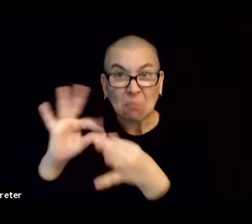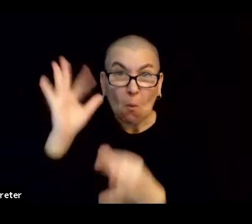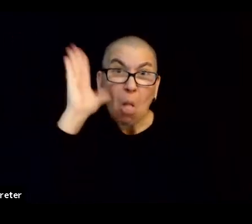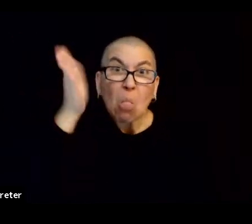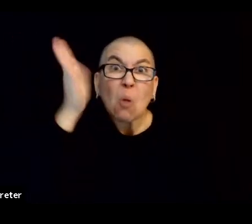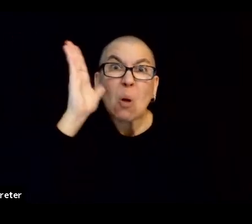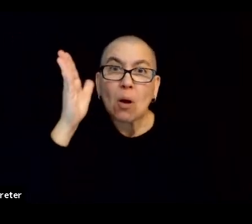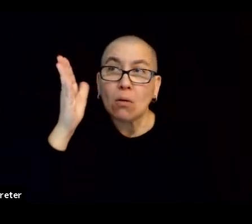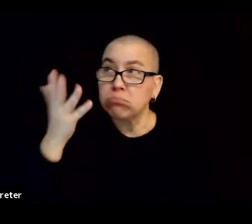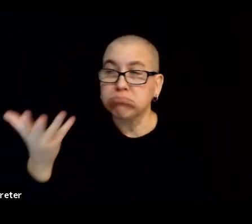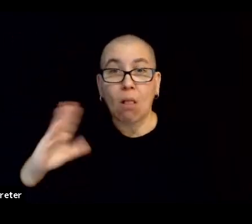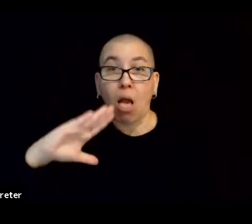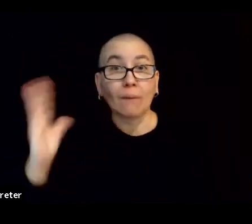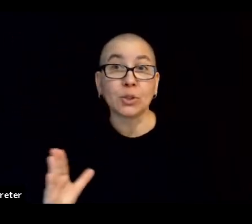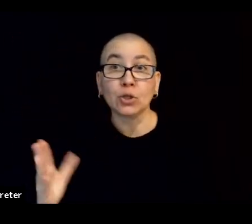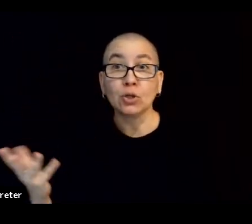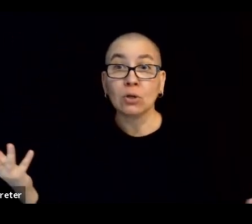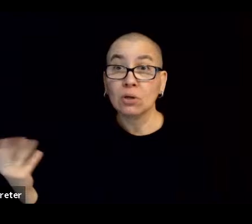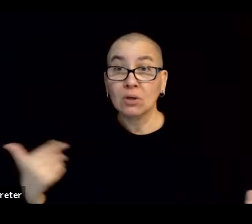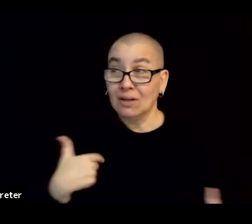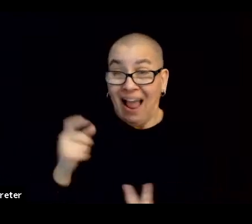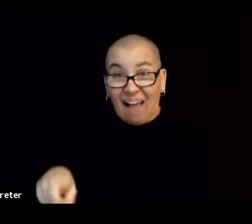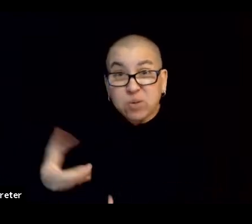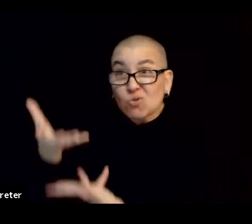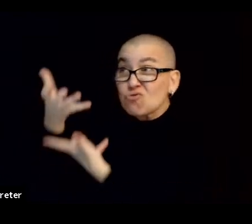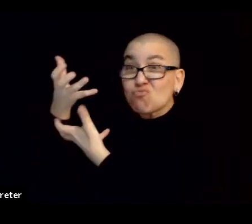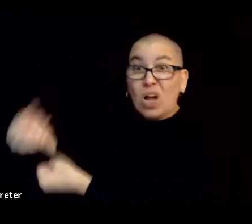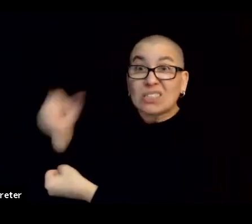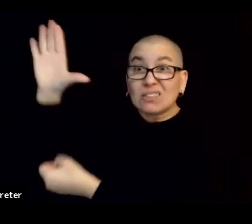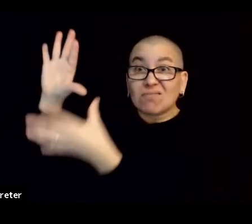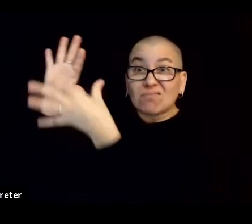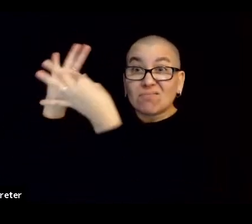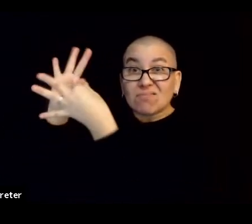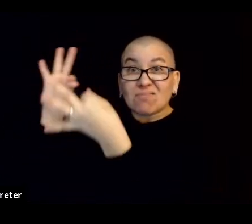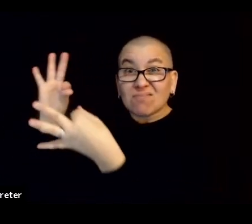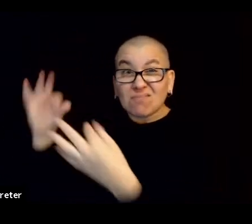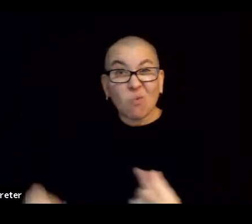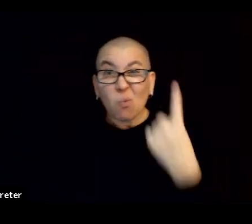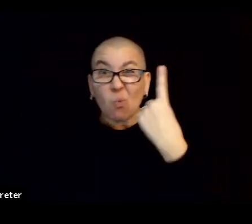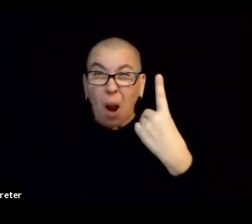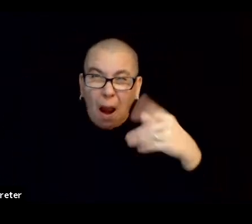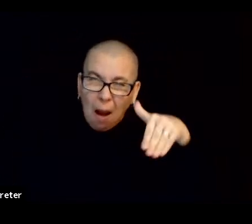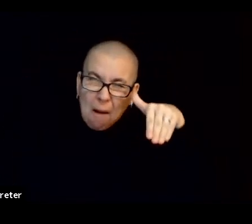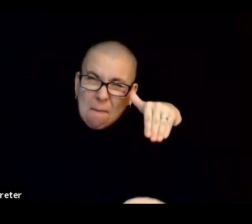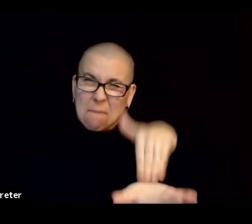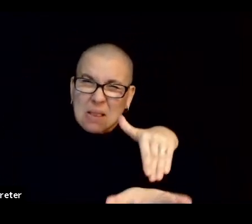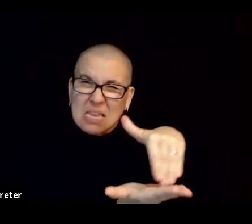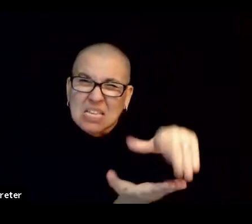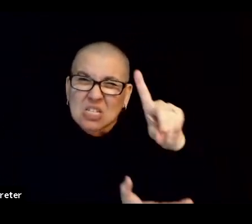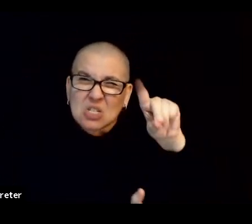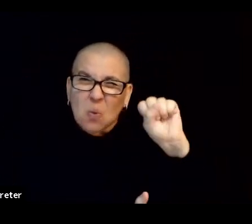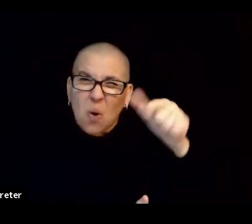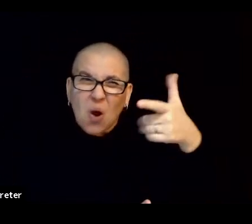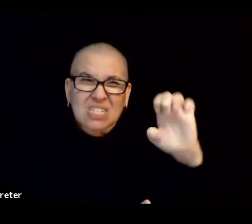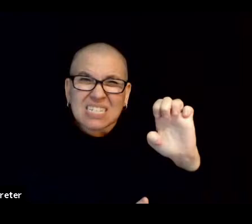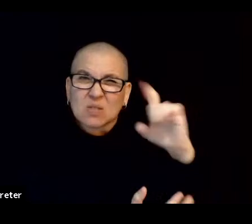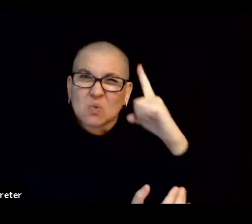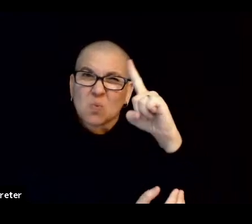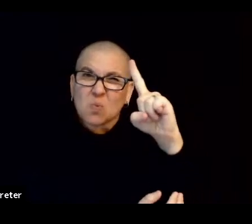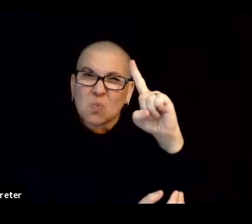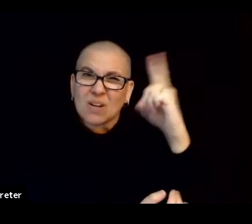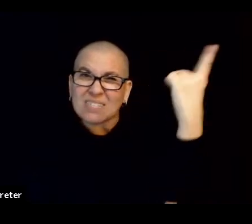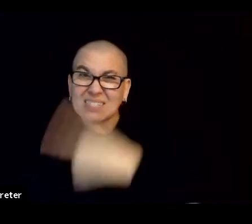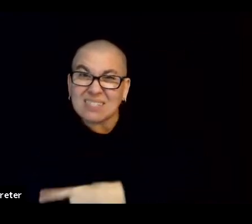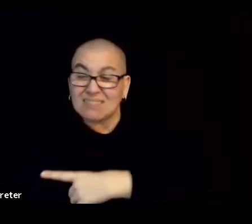verify, 100 million doses out in the first 100 days. We can usually extrapolate from that about